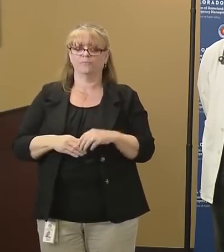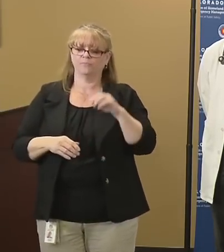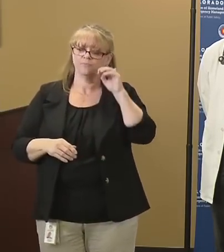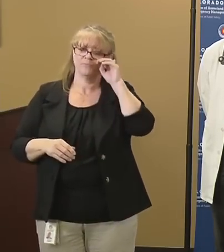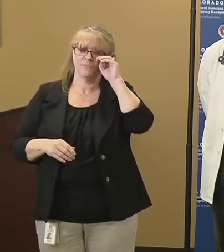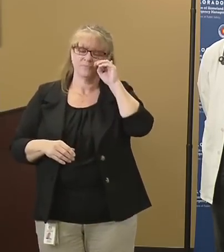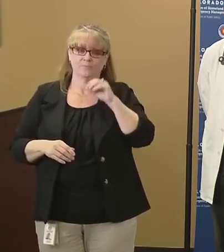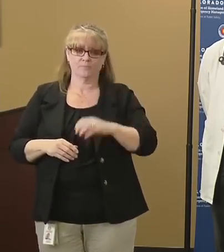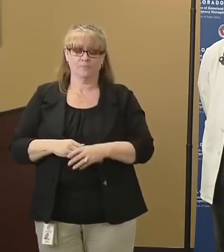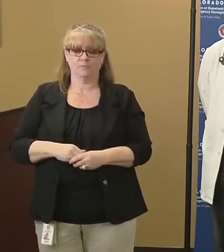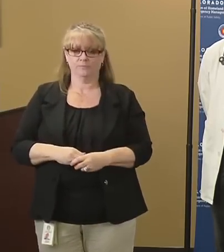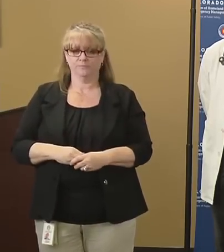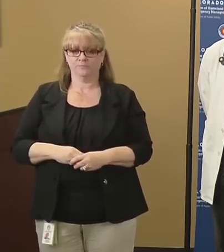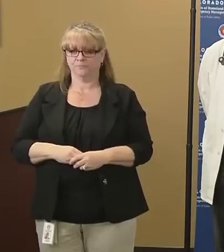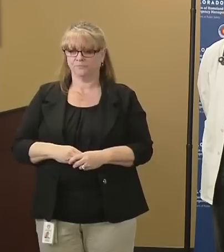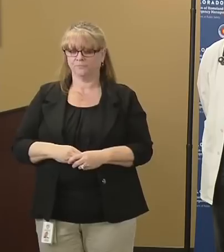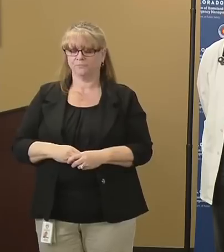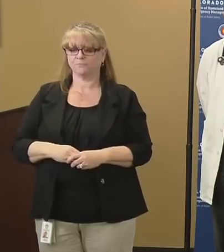Yes.